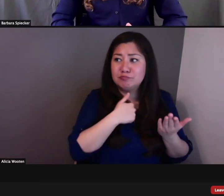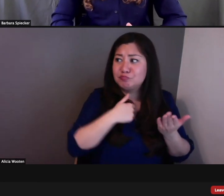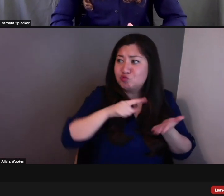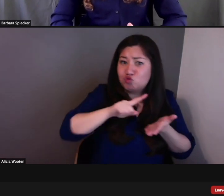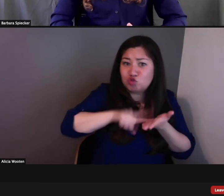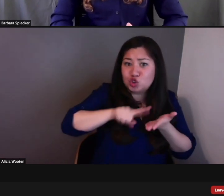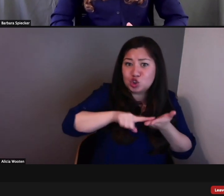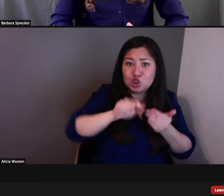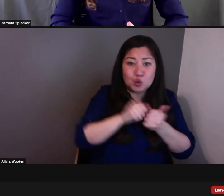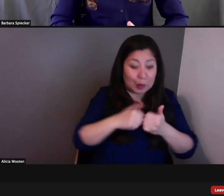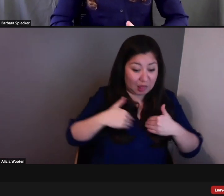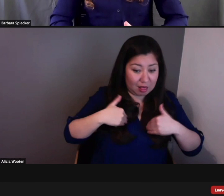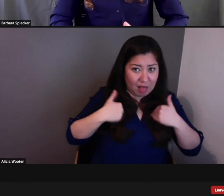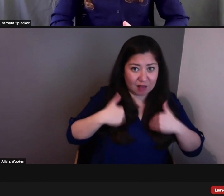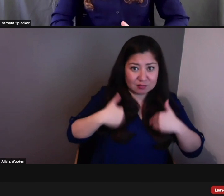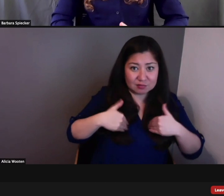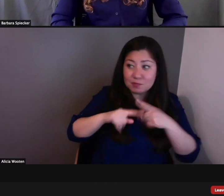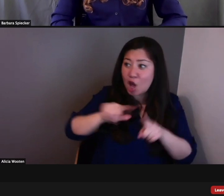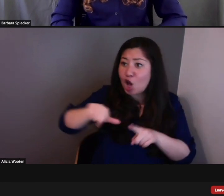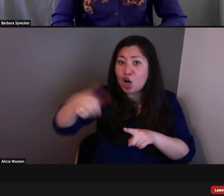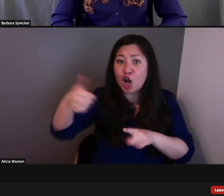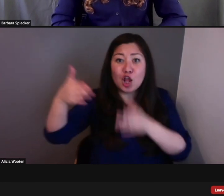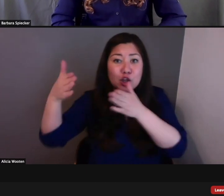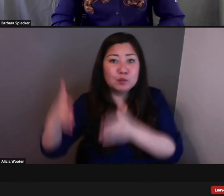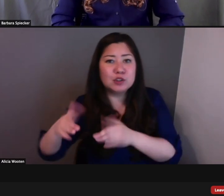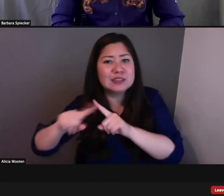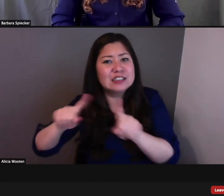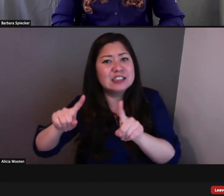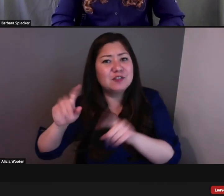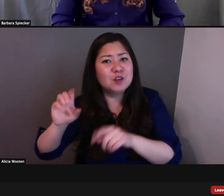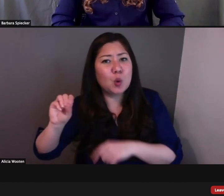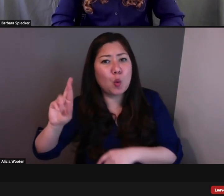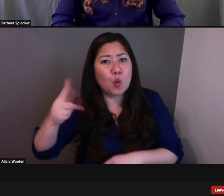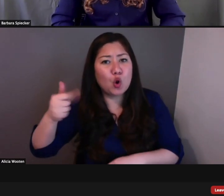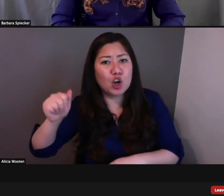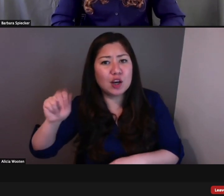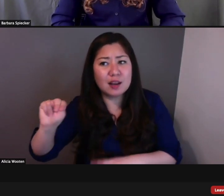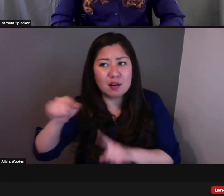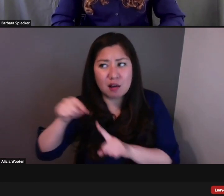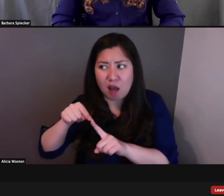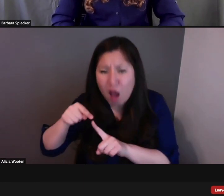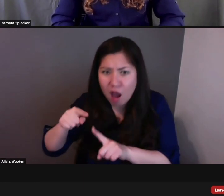it 3D, or make that topic interesting and fascinating in sign language.